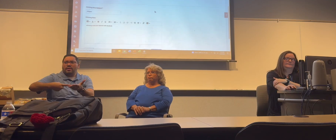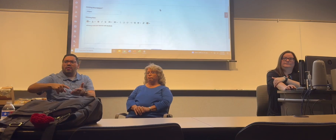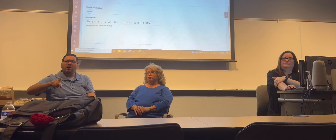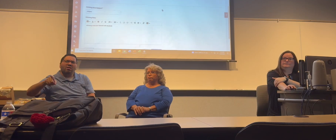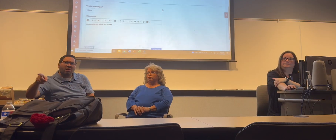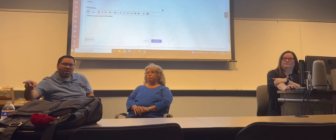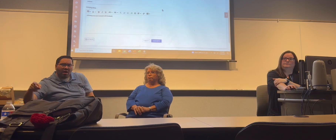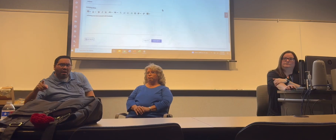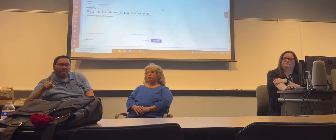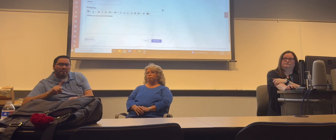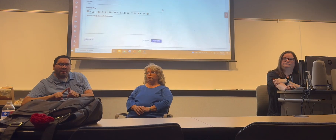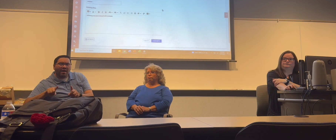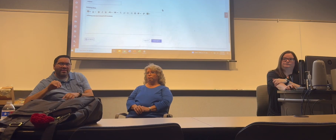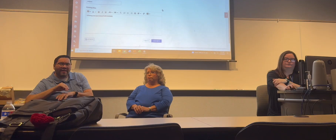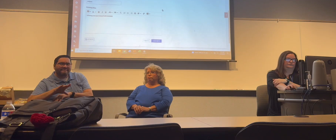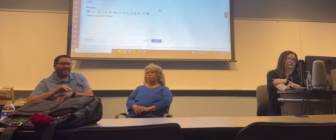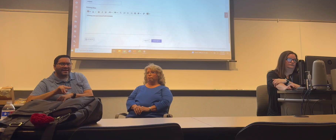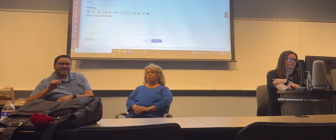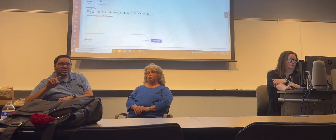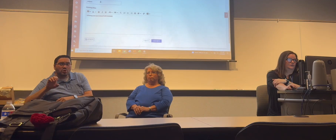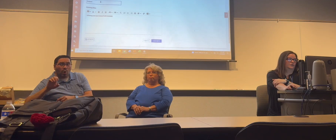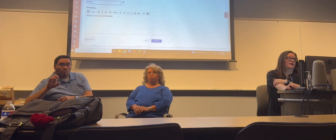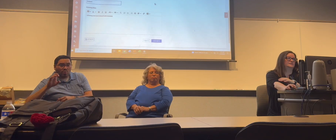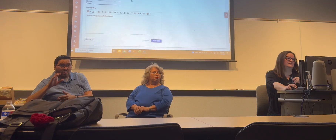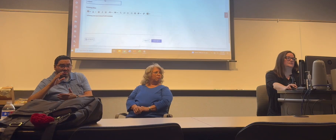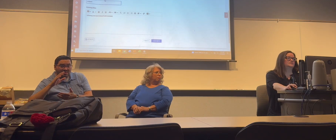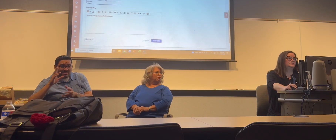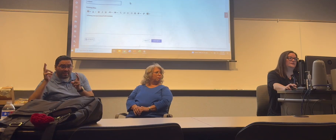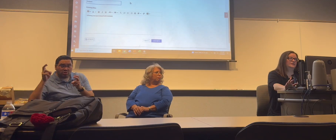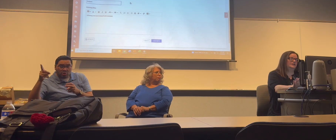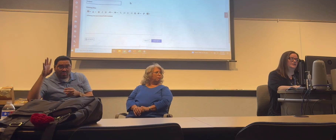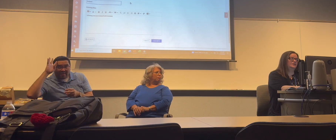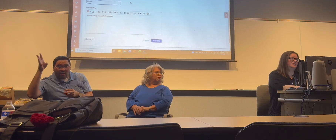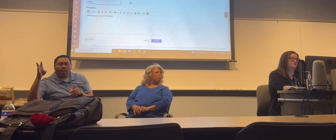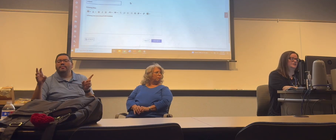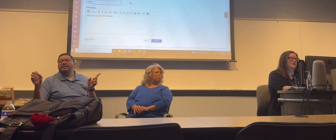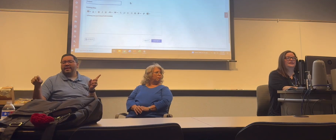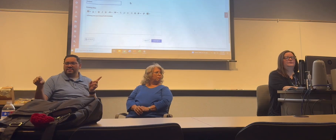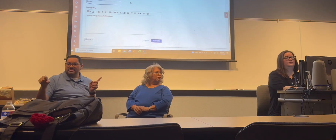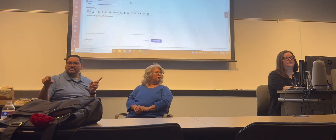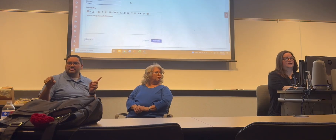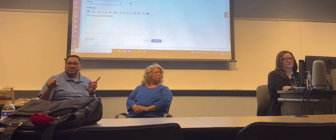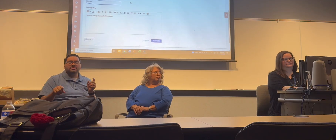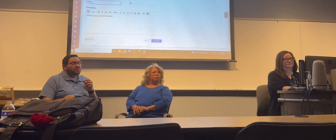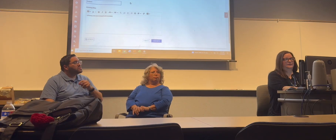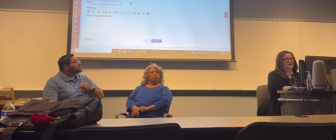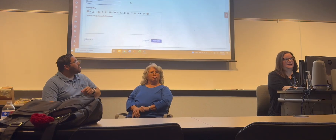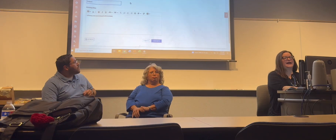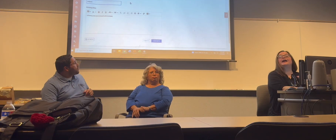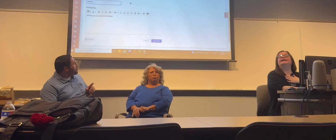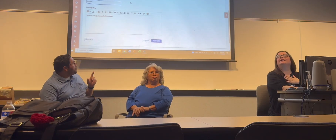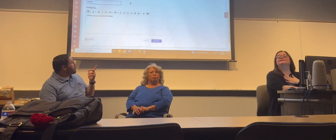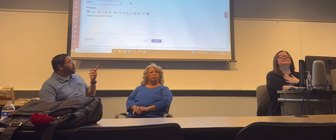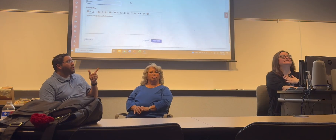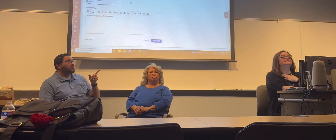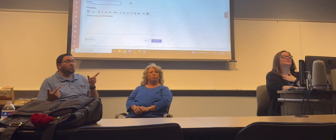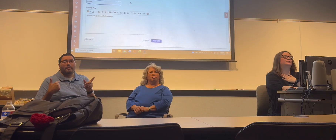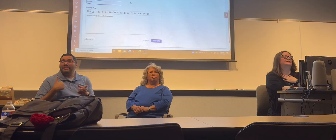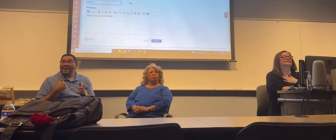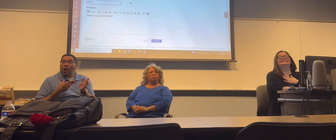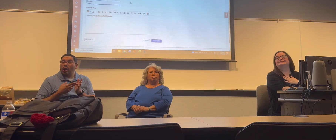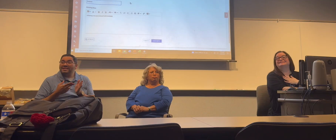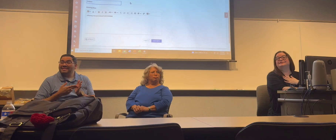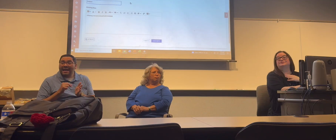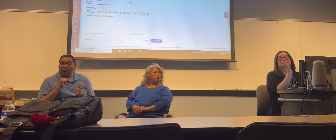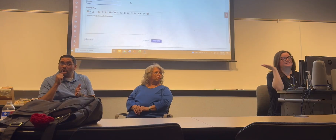But the advising note subject, you make up? Correct. So down here, and I honestly don't